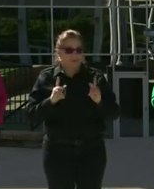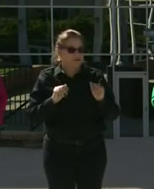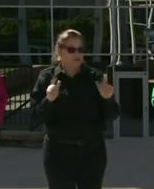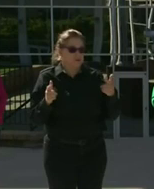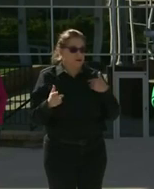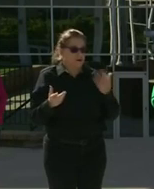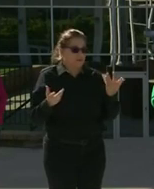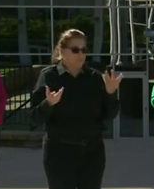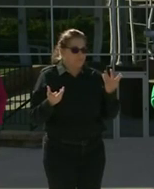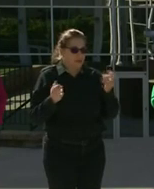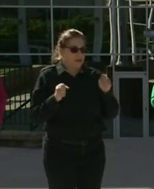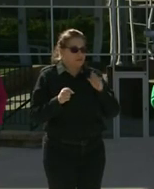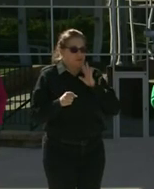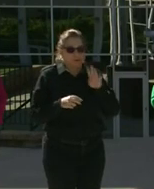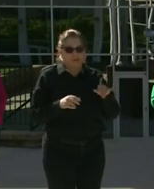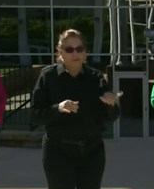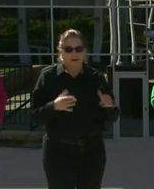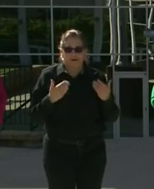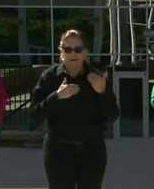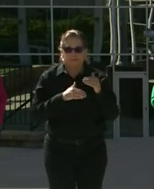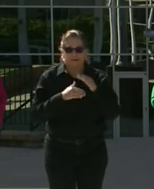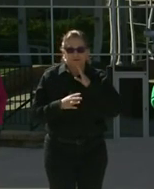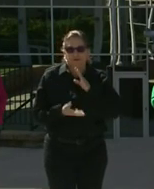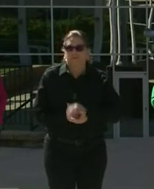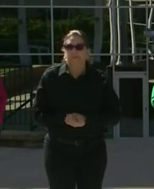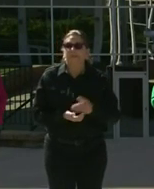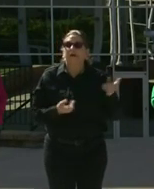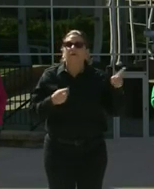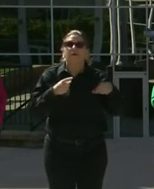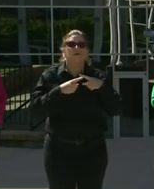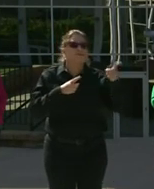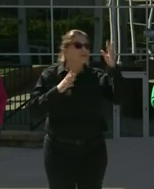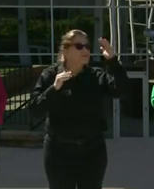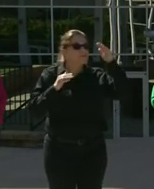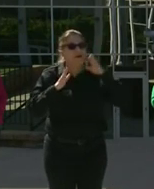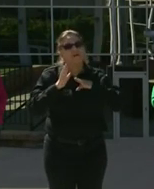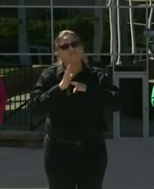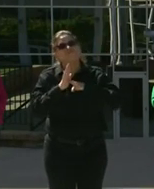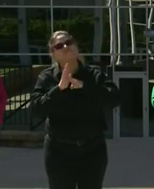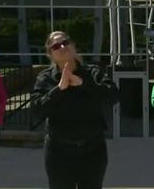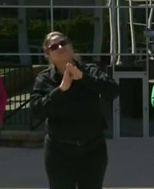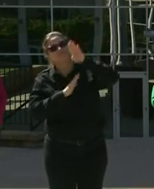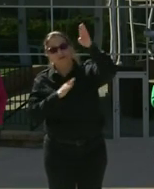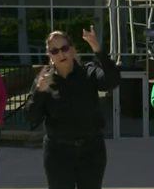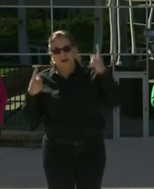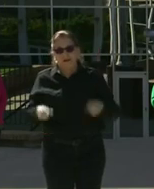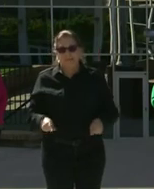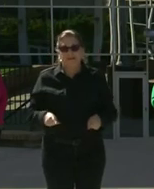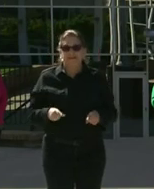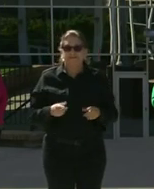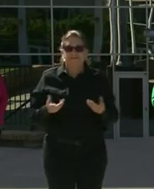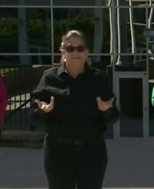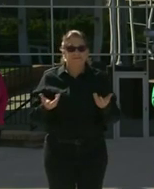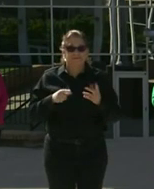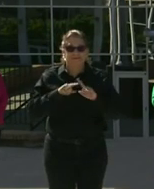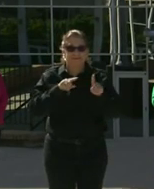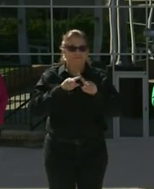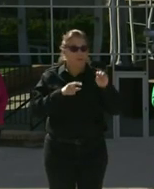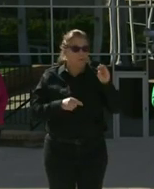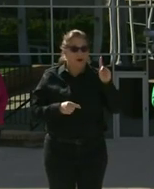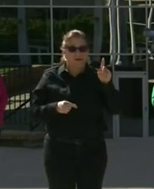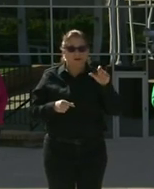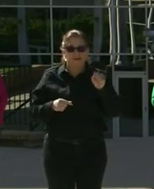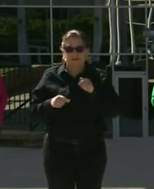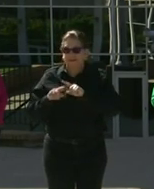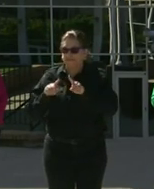When are you thinking the surge might hit? The models vary, Sam, but we want to have our surge